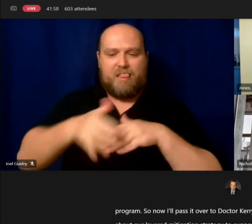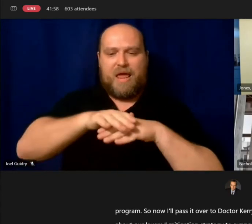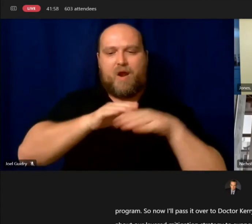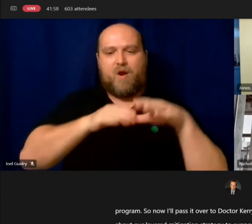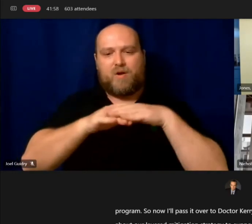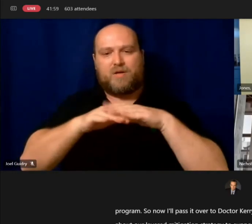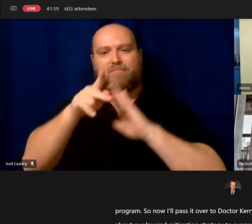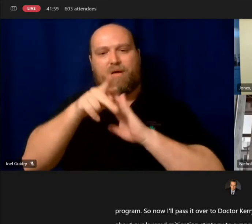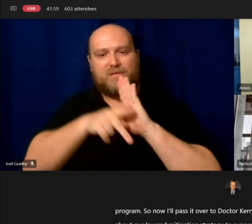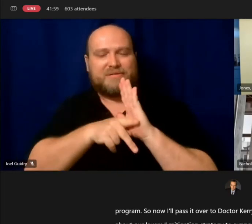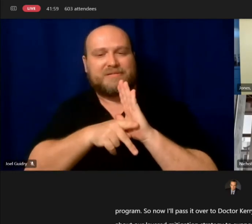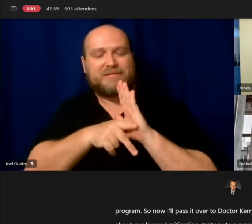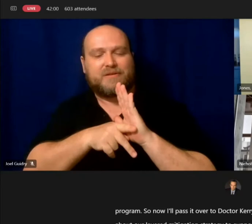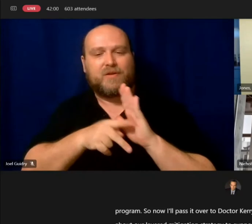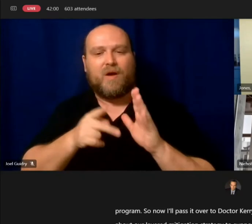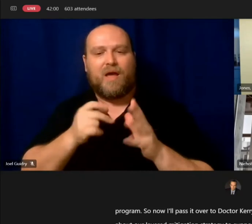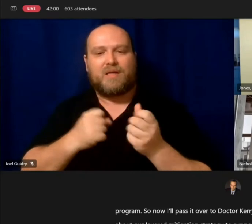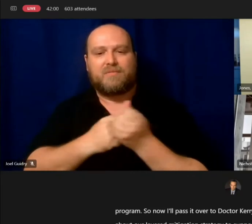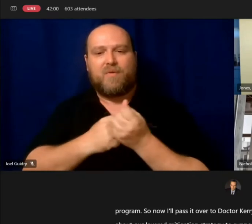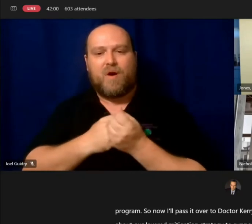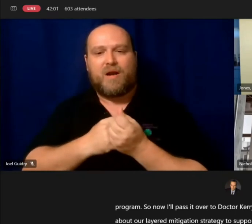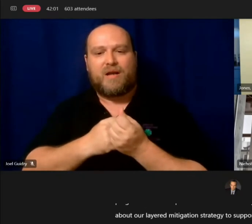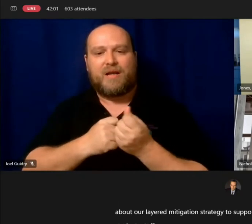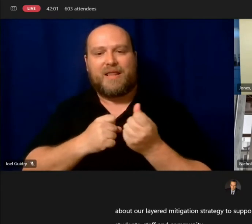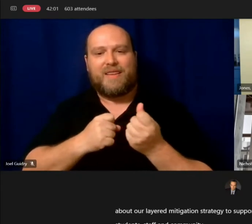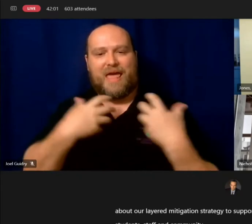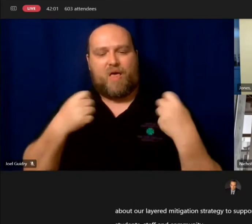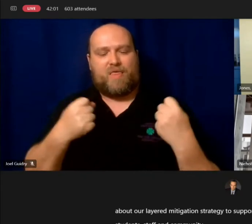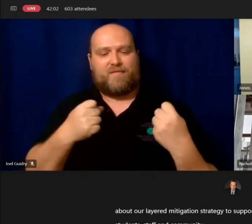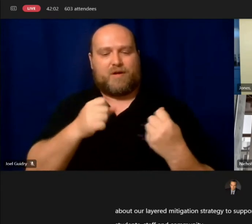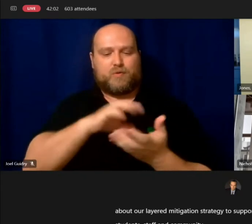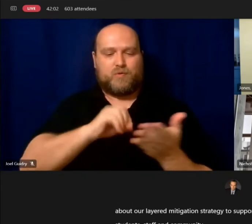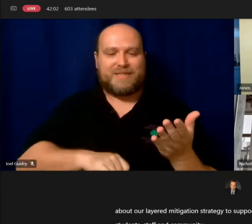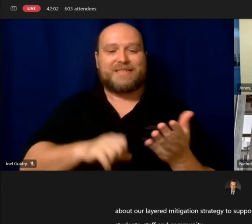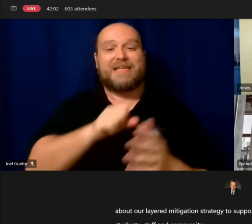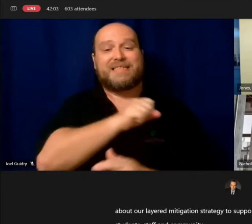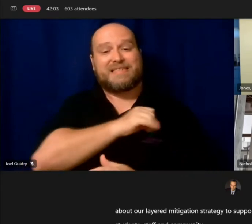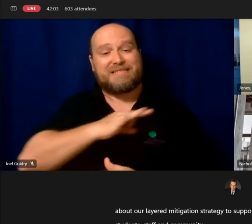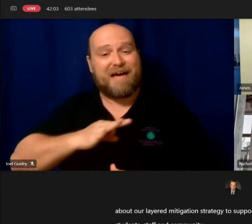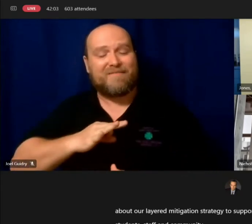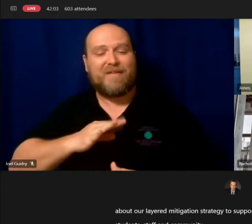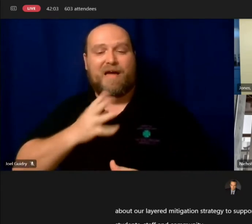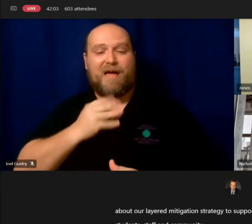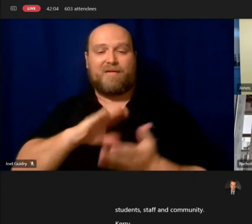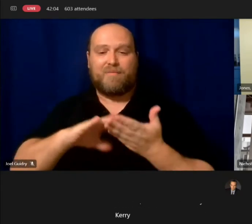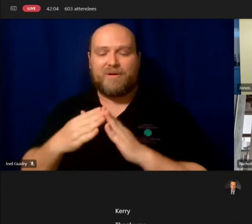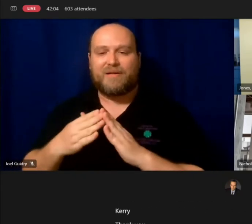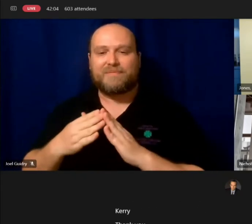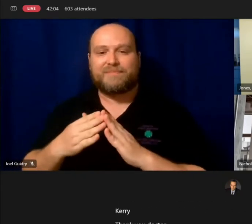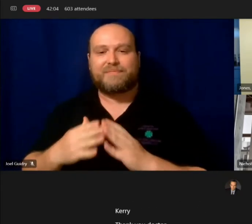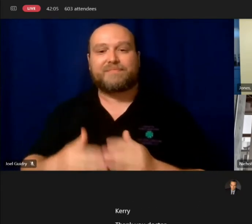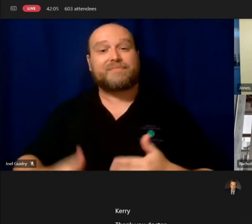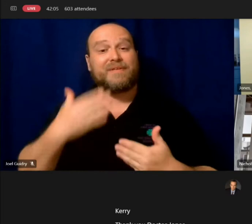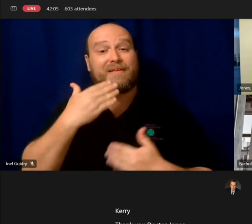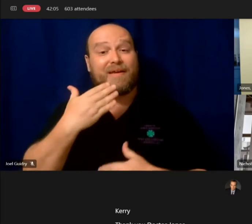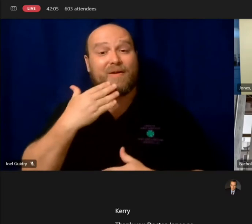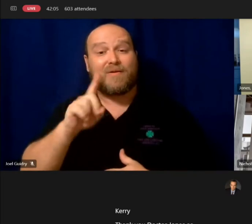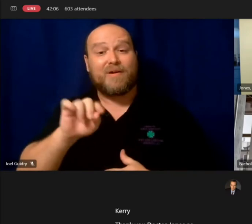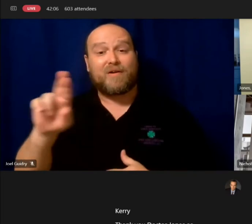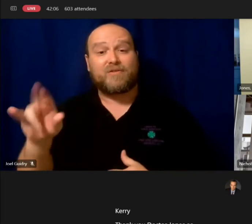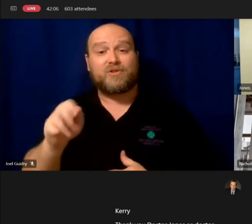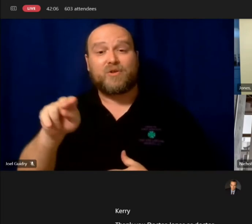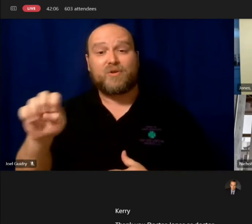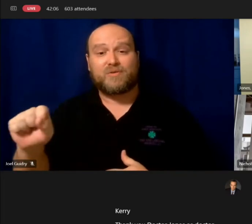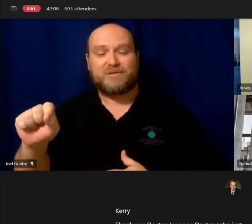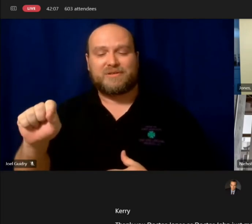and community. Carrie? Thank you, Dr. Jones. As Dr. Jones just mentioned, my name is